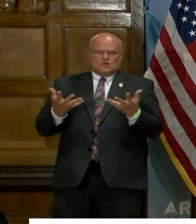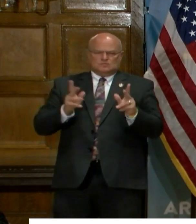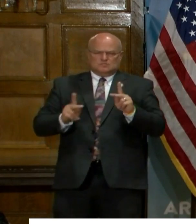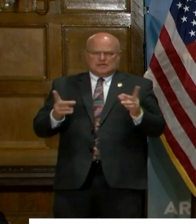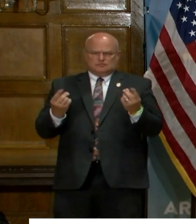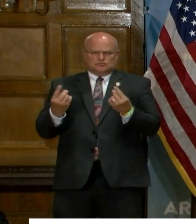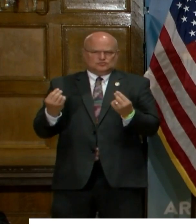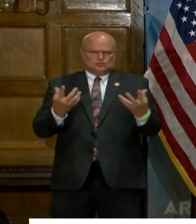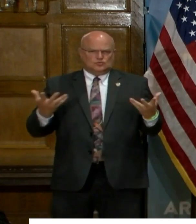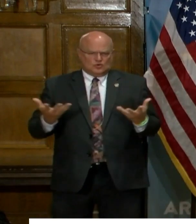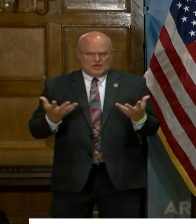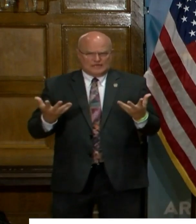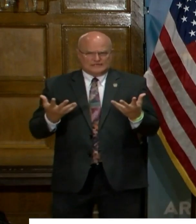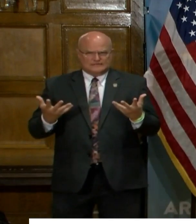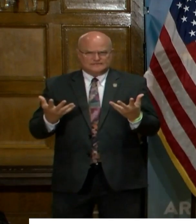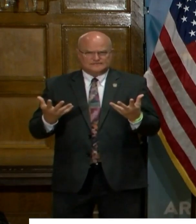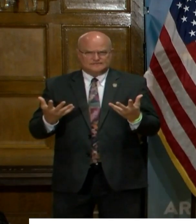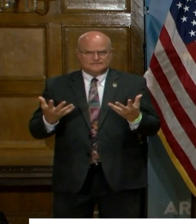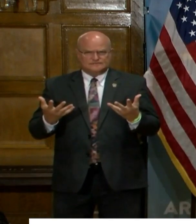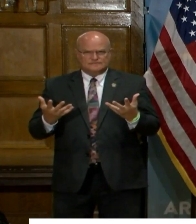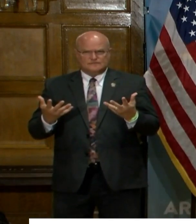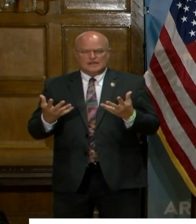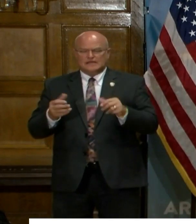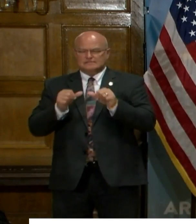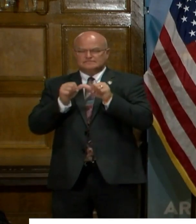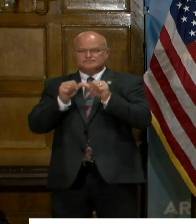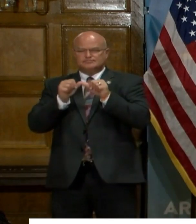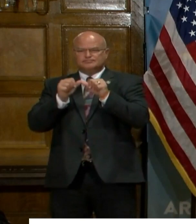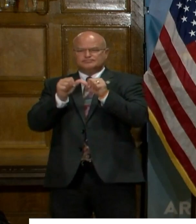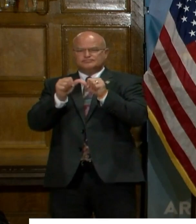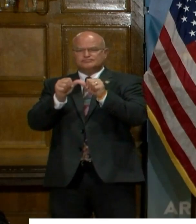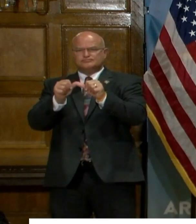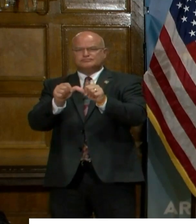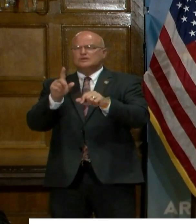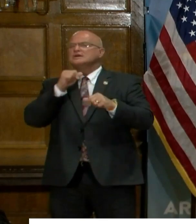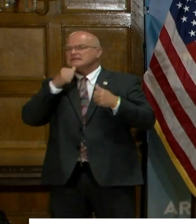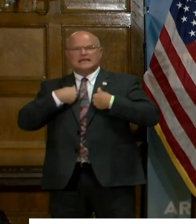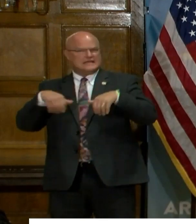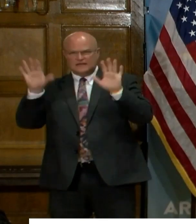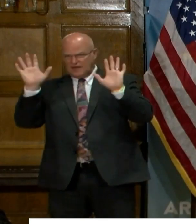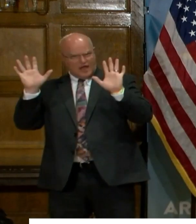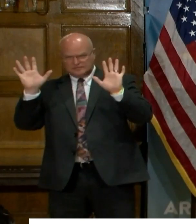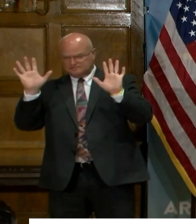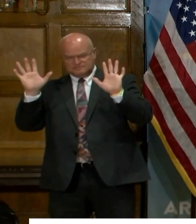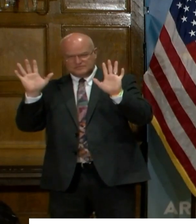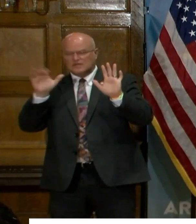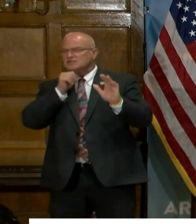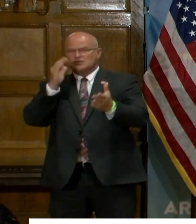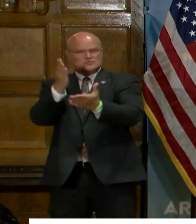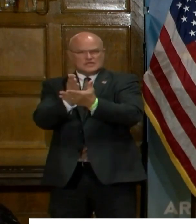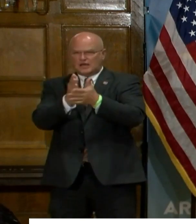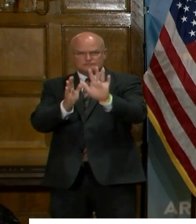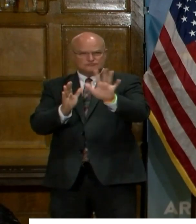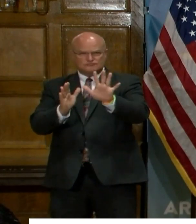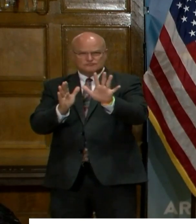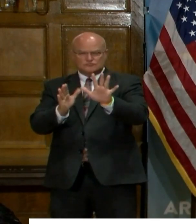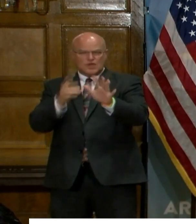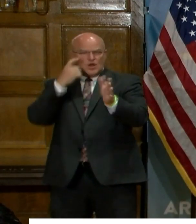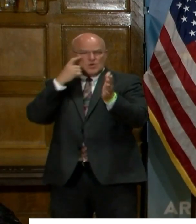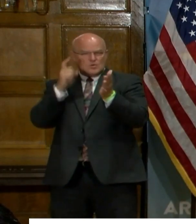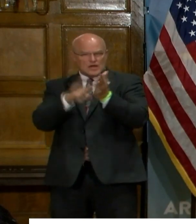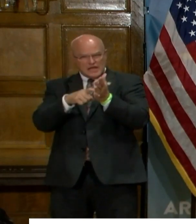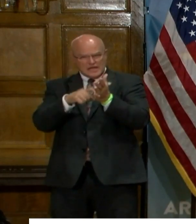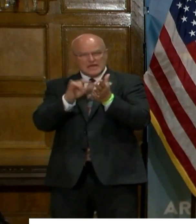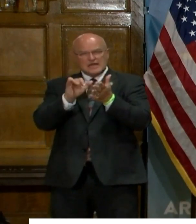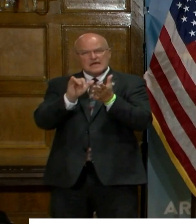people do? And the answer is steady as you go. You cannot give up. You cannot quit on this. You've got to